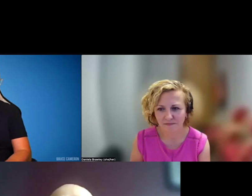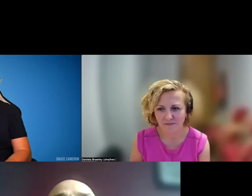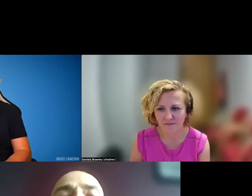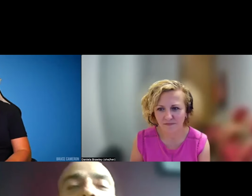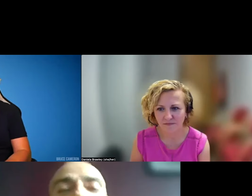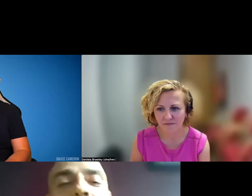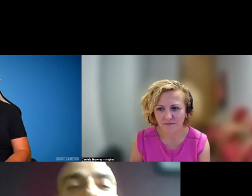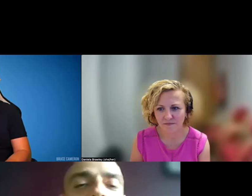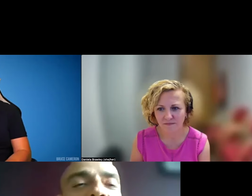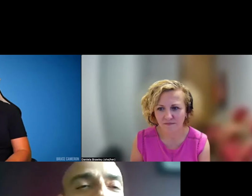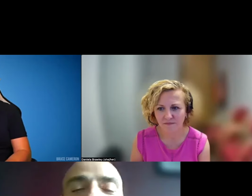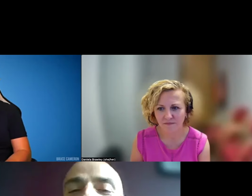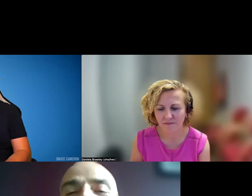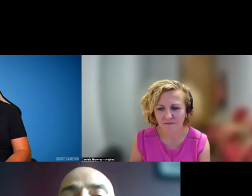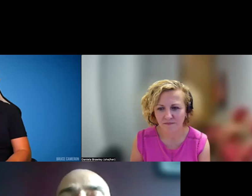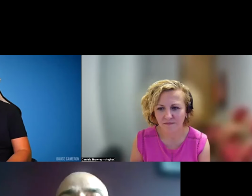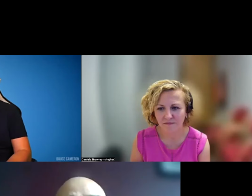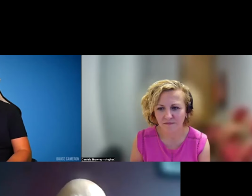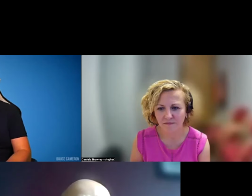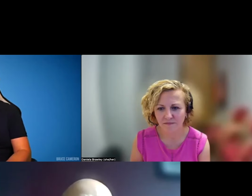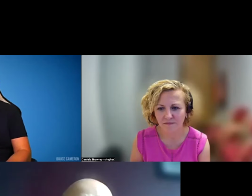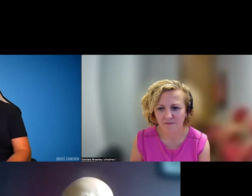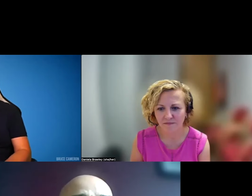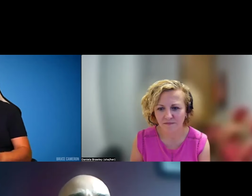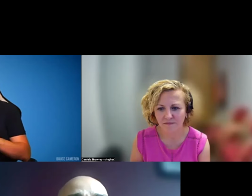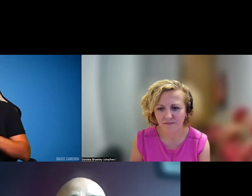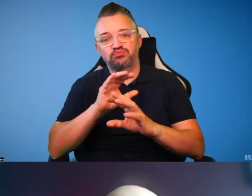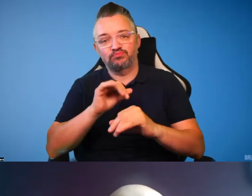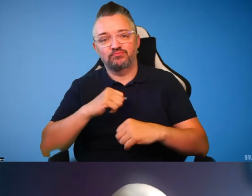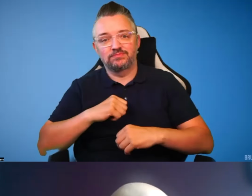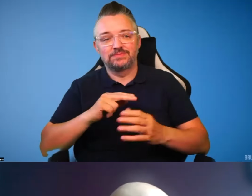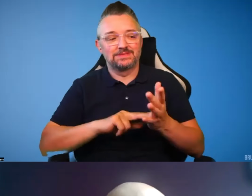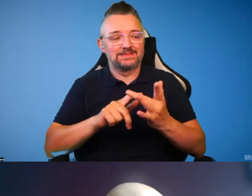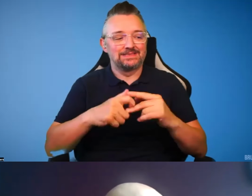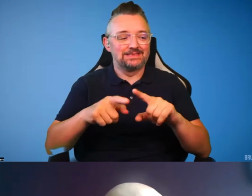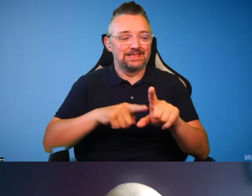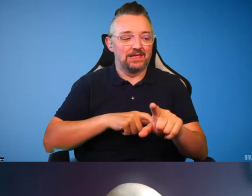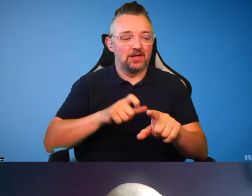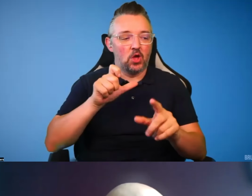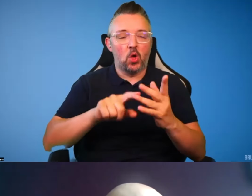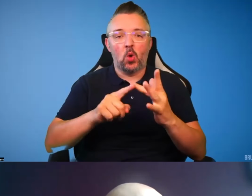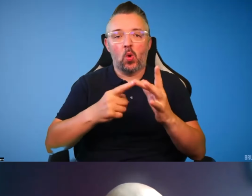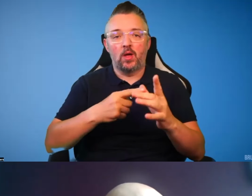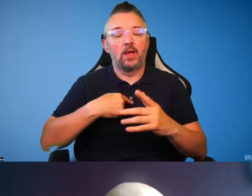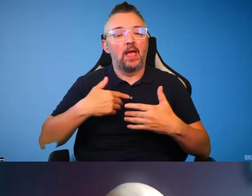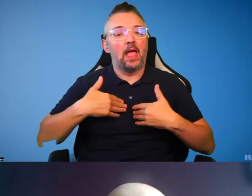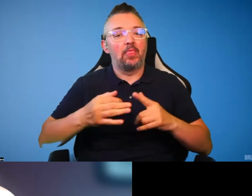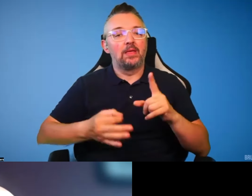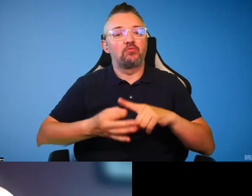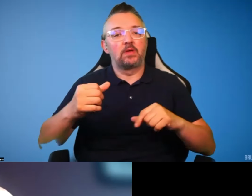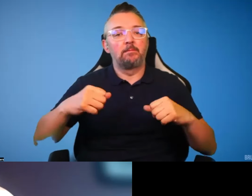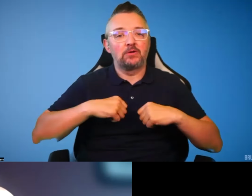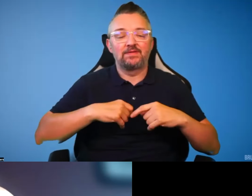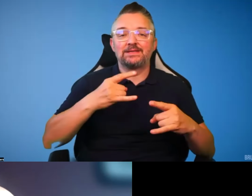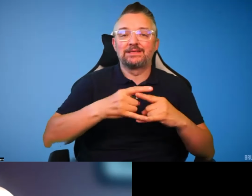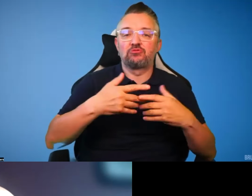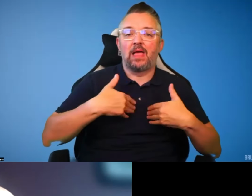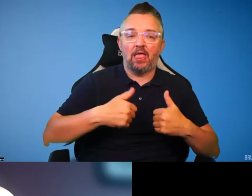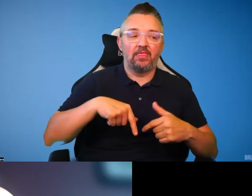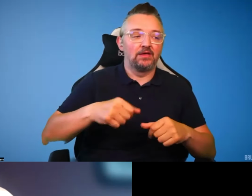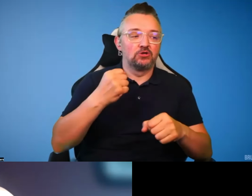Hi, yeah, I'll take a little bit of this. Hello, I'm Nicky Coya. I'm Health Improvement Manager for Sexual Health with NHS